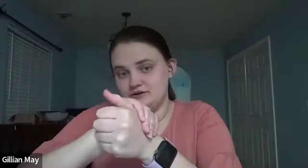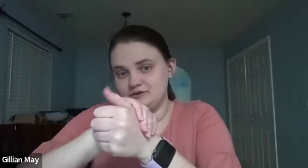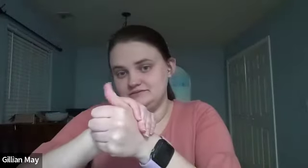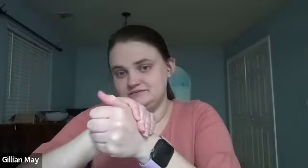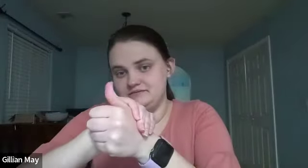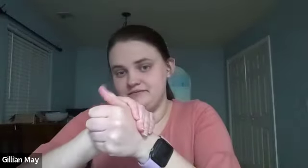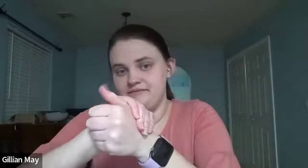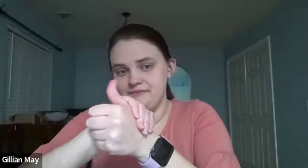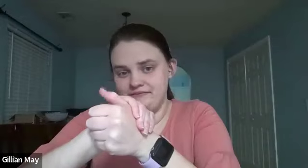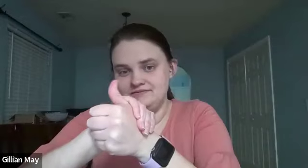turtle.